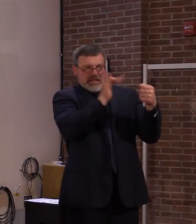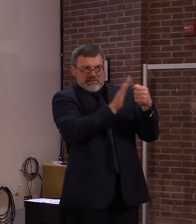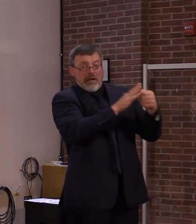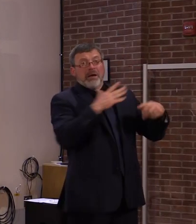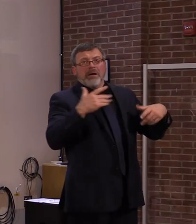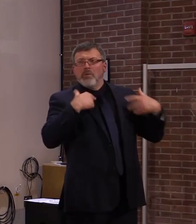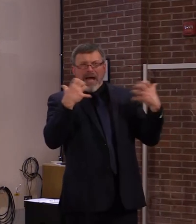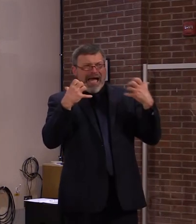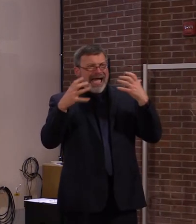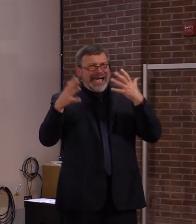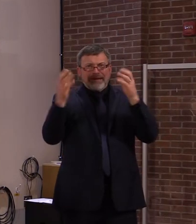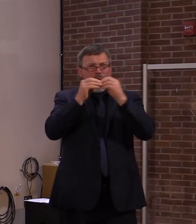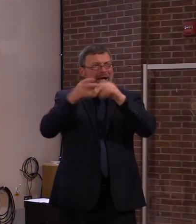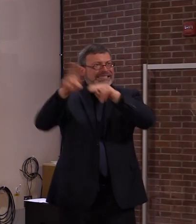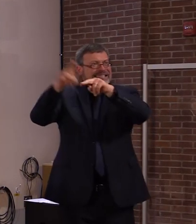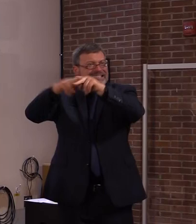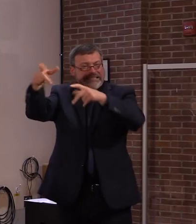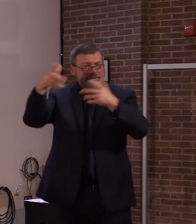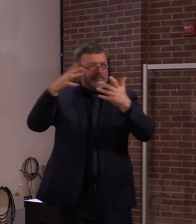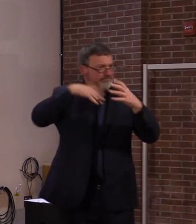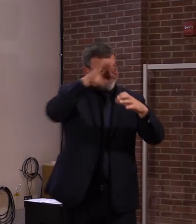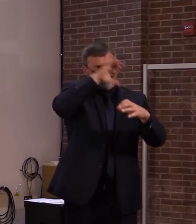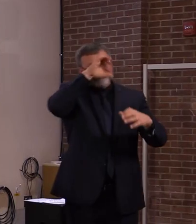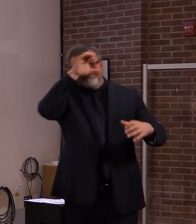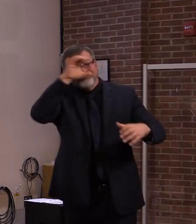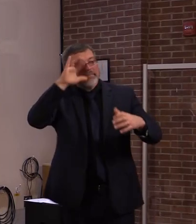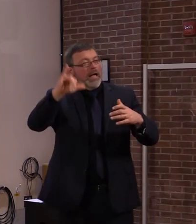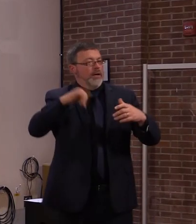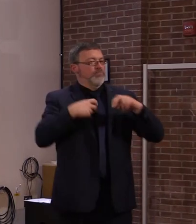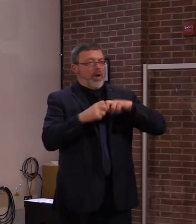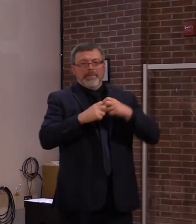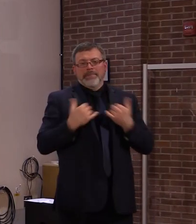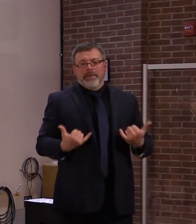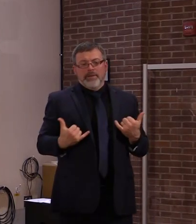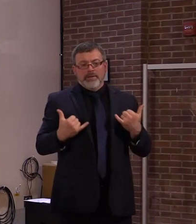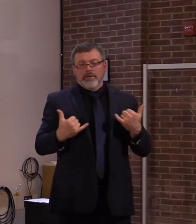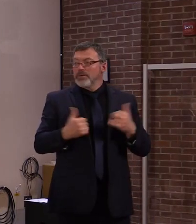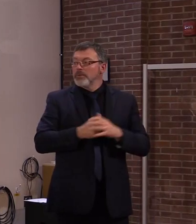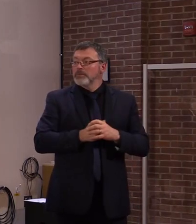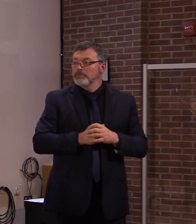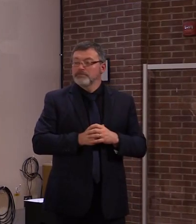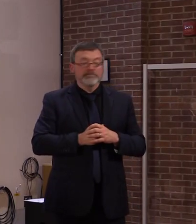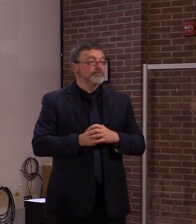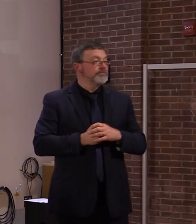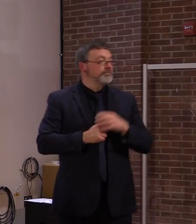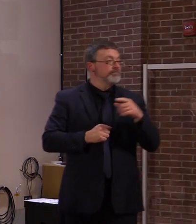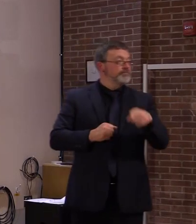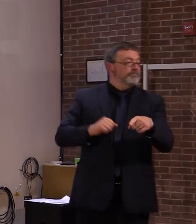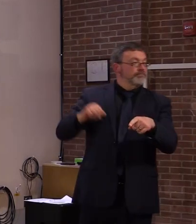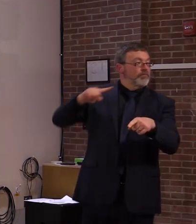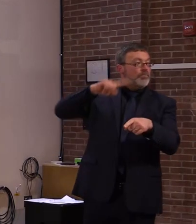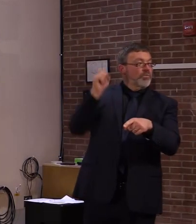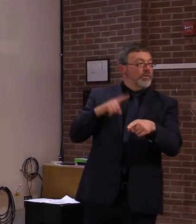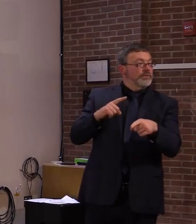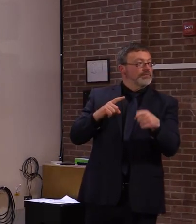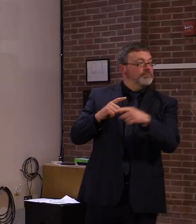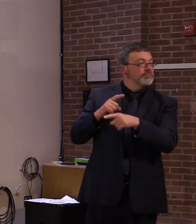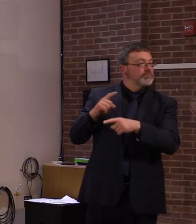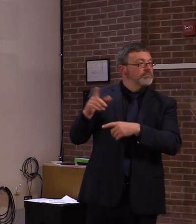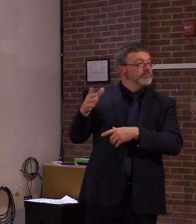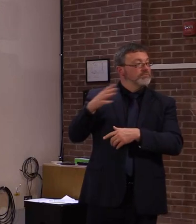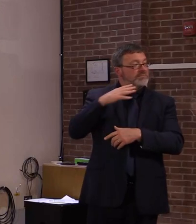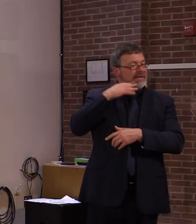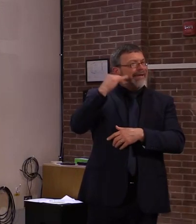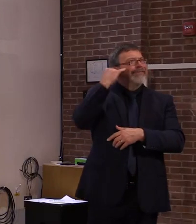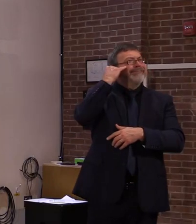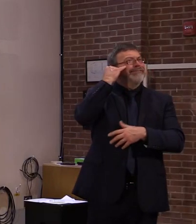So is there, there's no guarantee that, let's say, we're going to have a 15-degree night next week. There's no guarantee that you're going